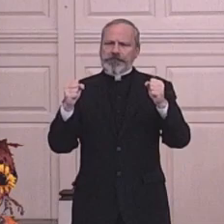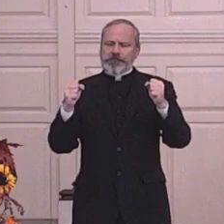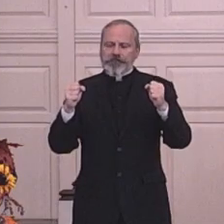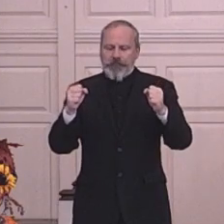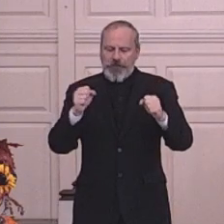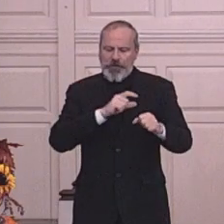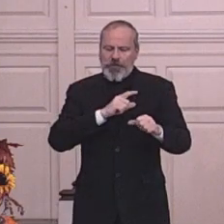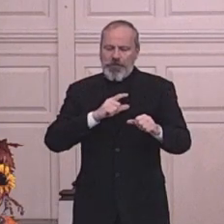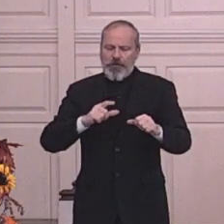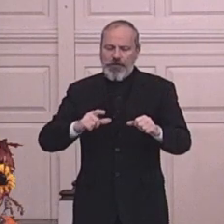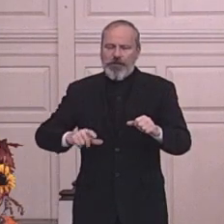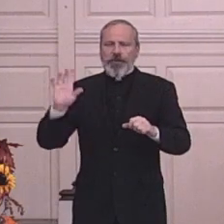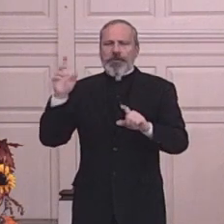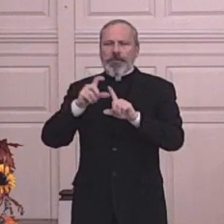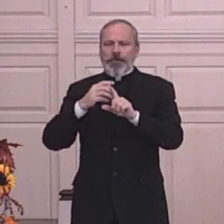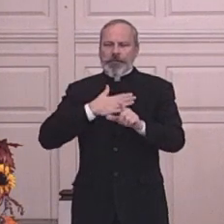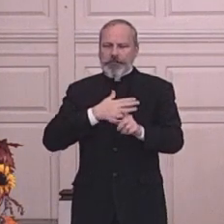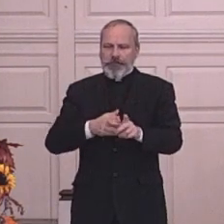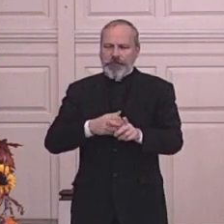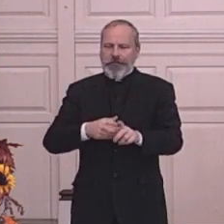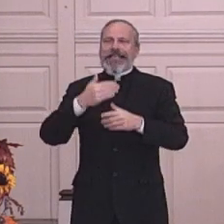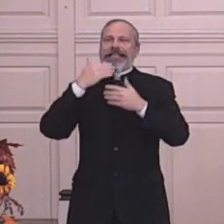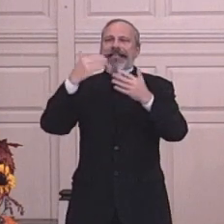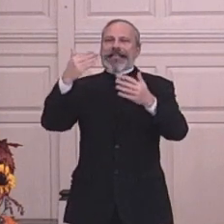The word of the Lord.